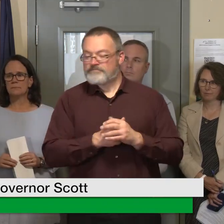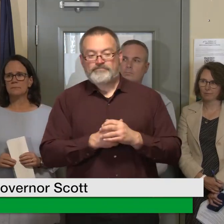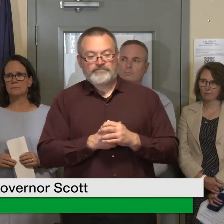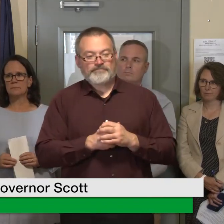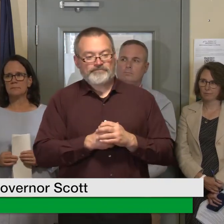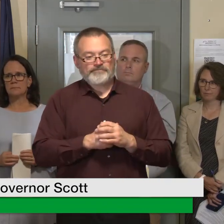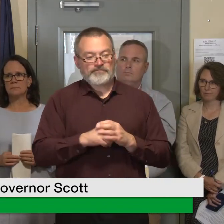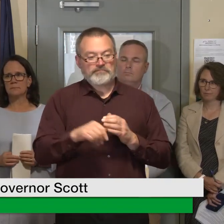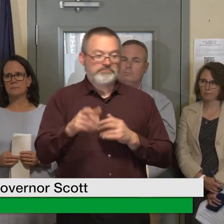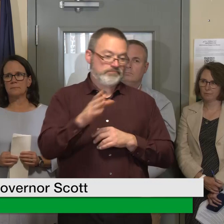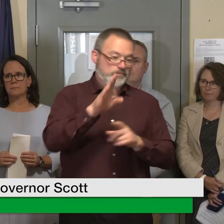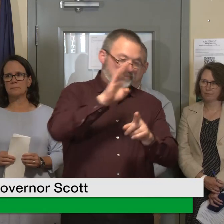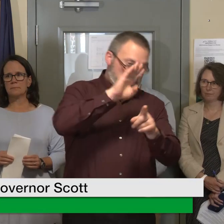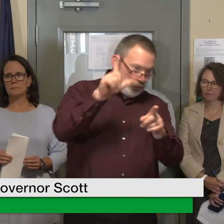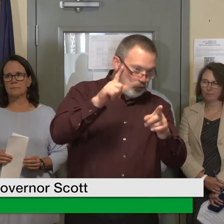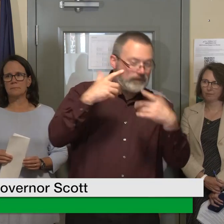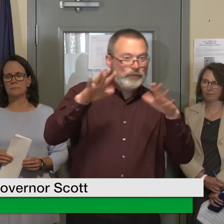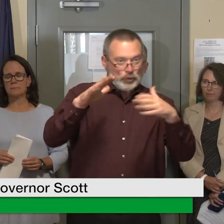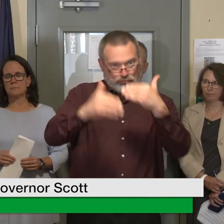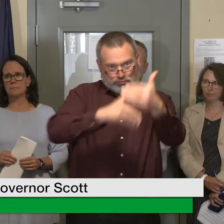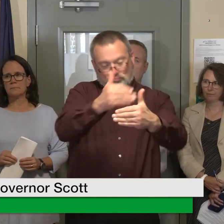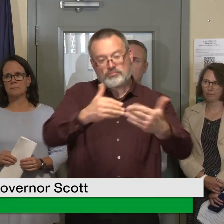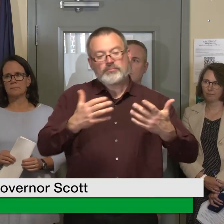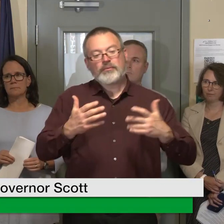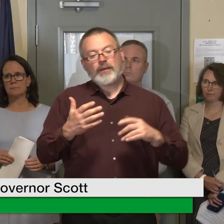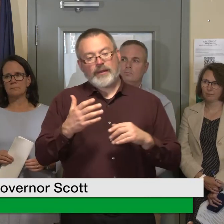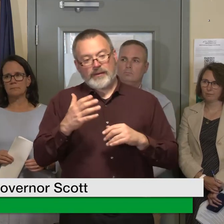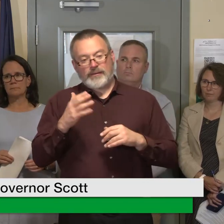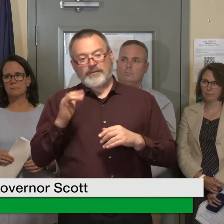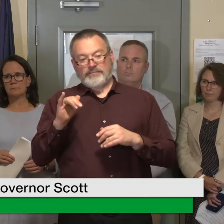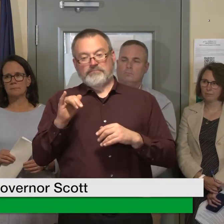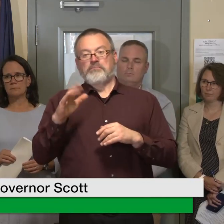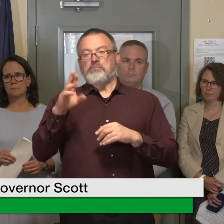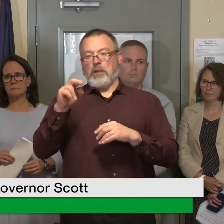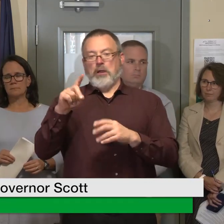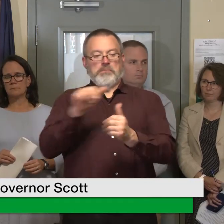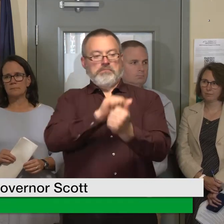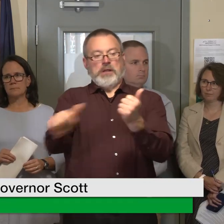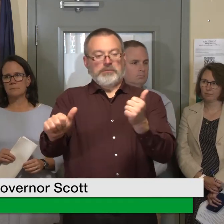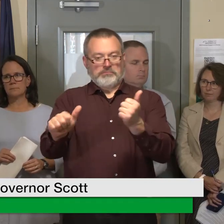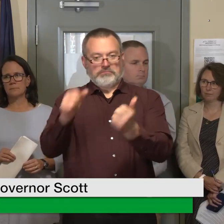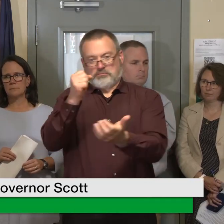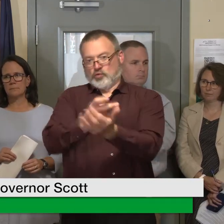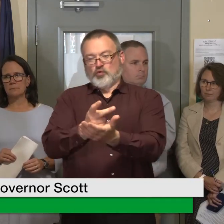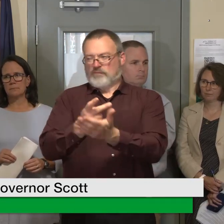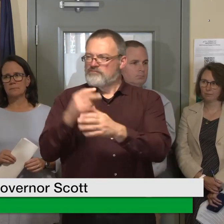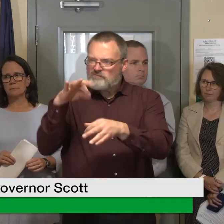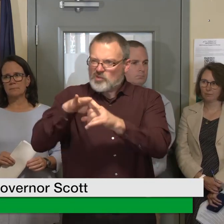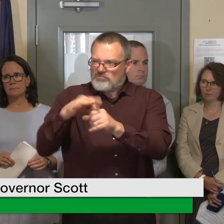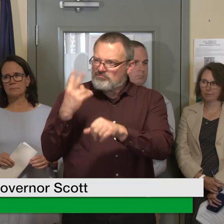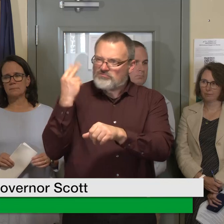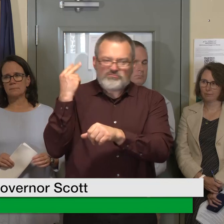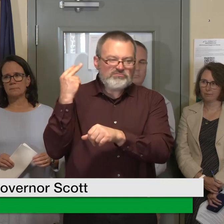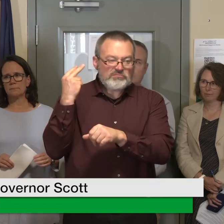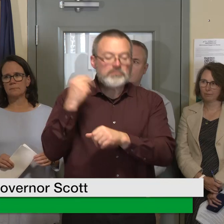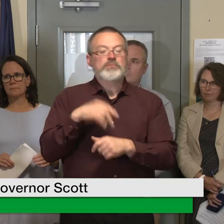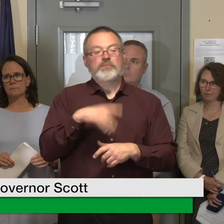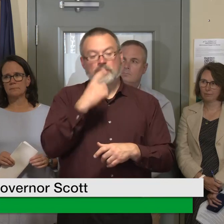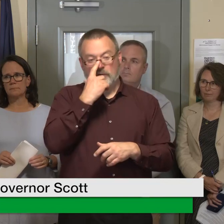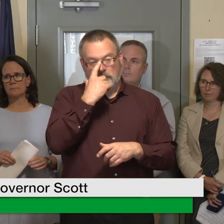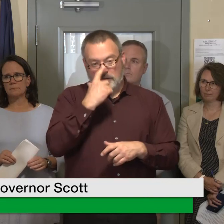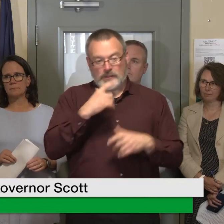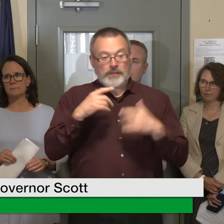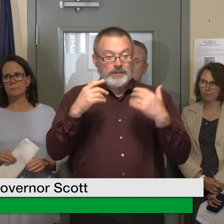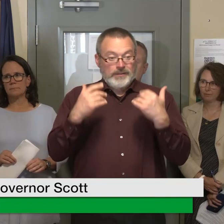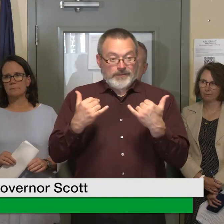Burlington moved forward with a fairly significant bond, and they approved that locally, we did put